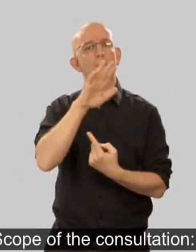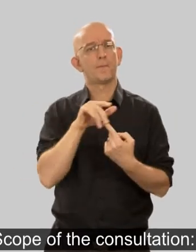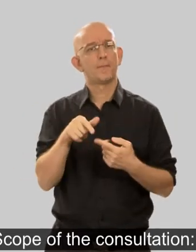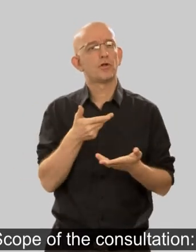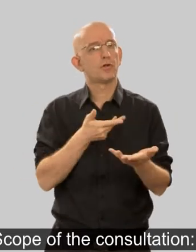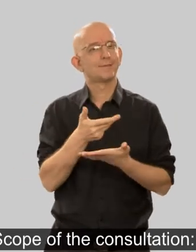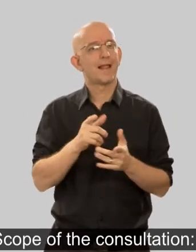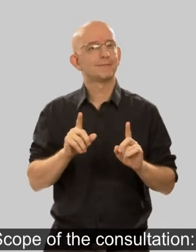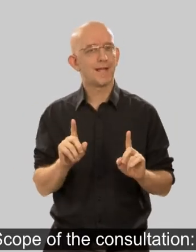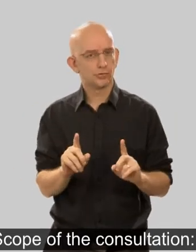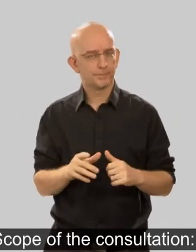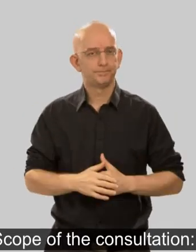Scope of the consultation.